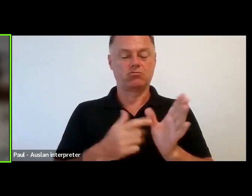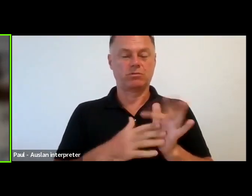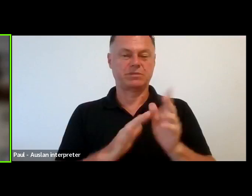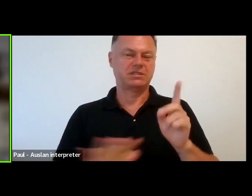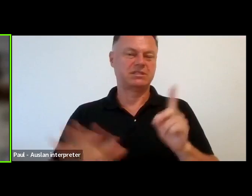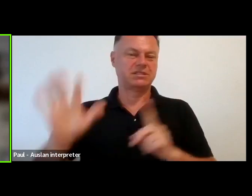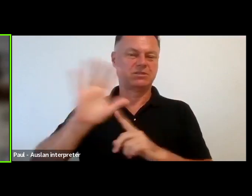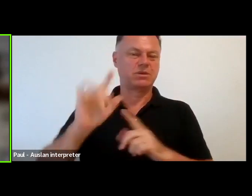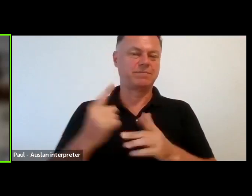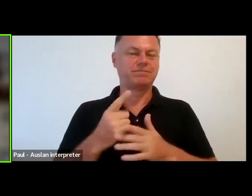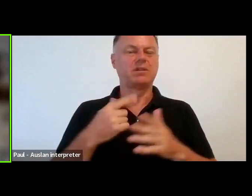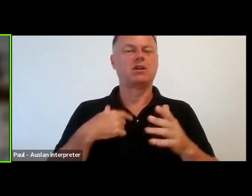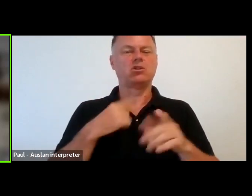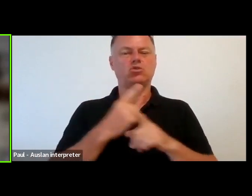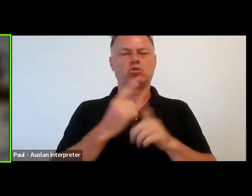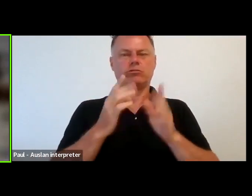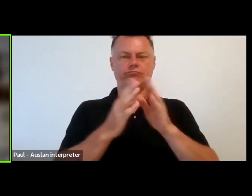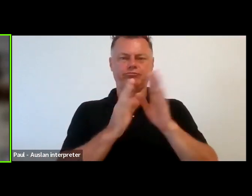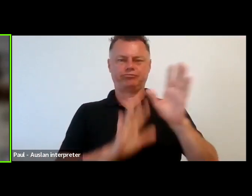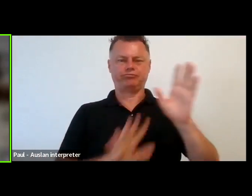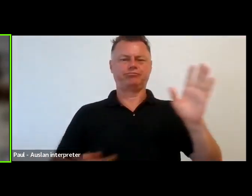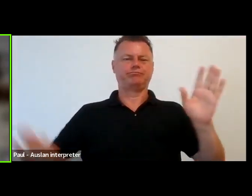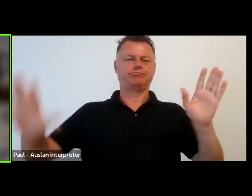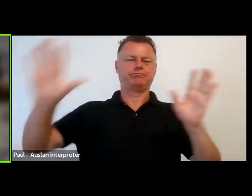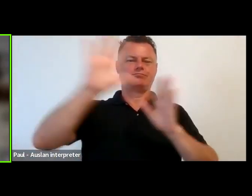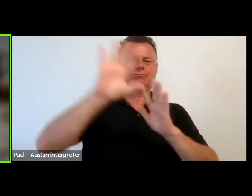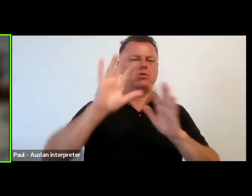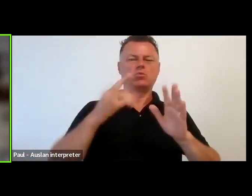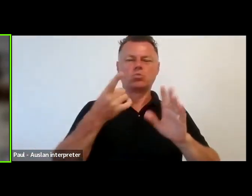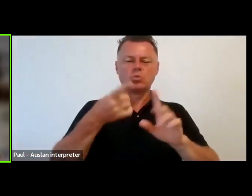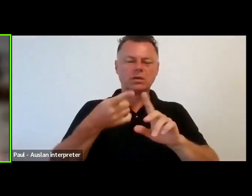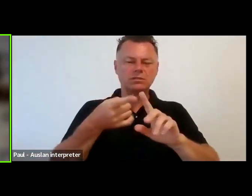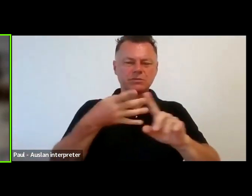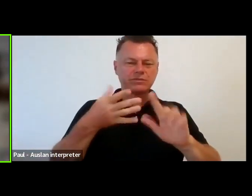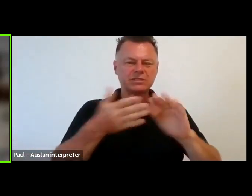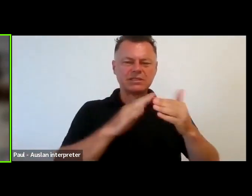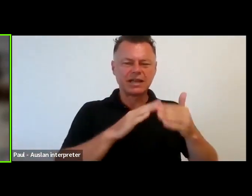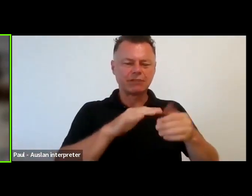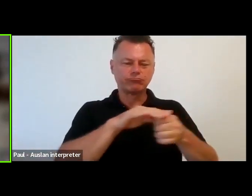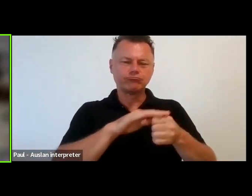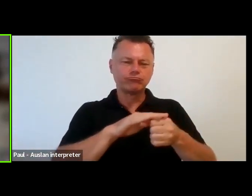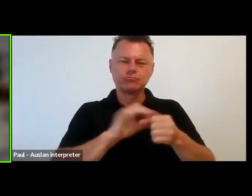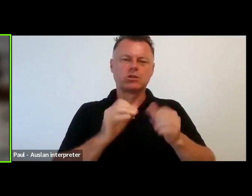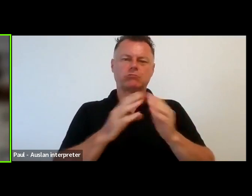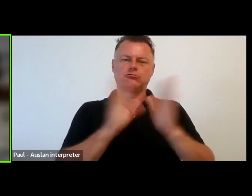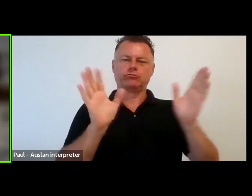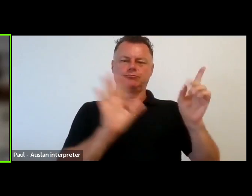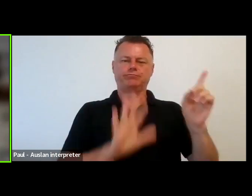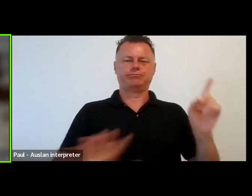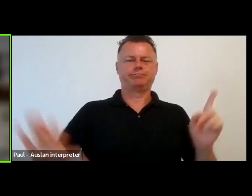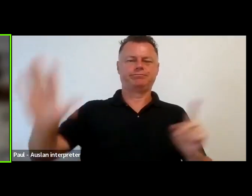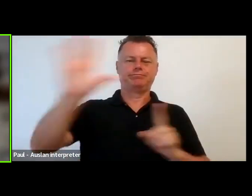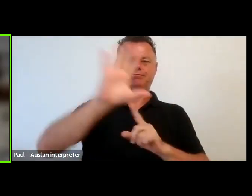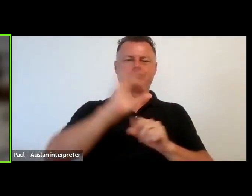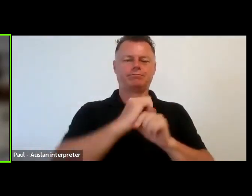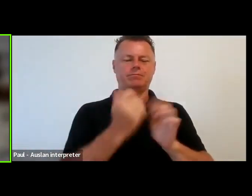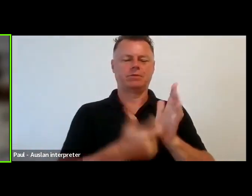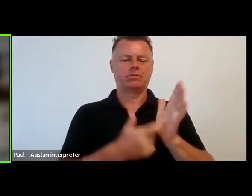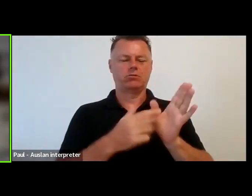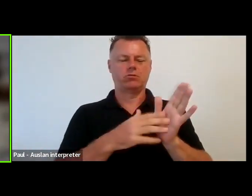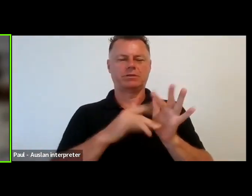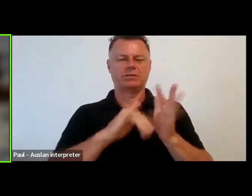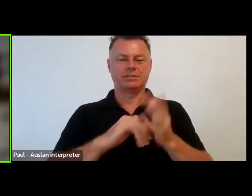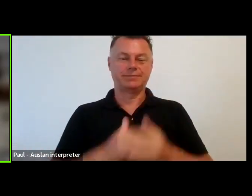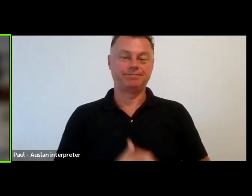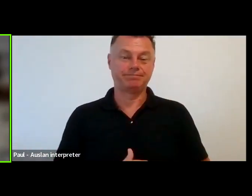is a Grampians-wide forum. So the information I'll be talking about is about the Grampians region itself. So as